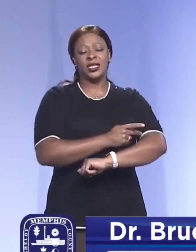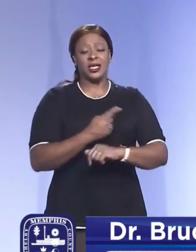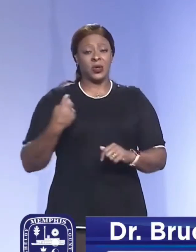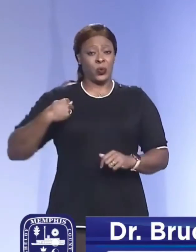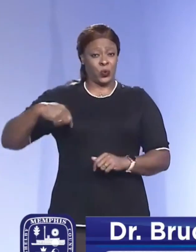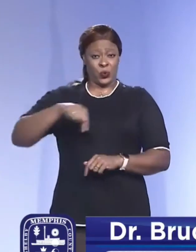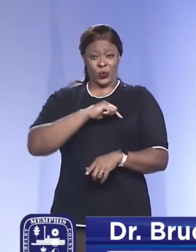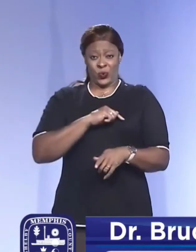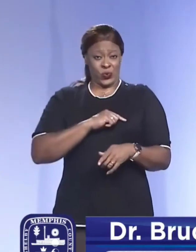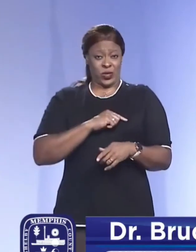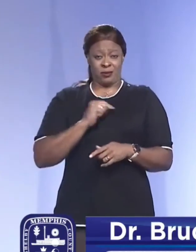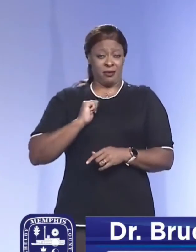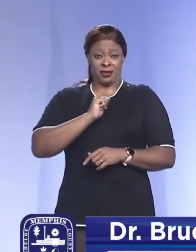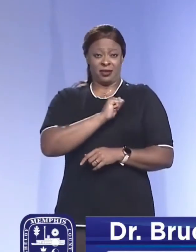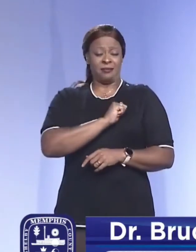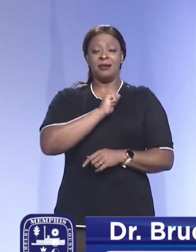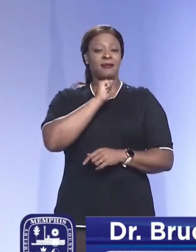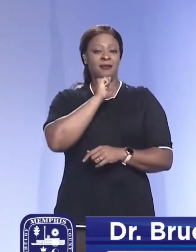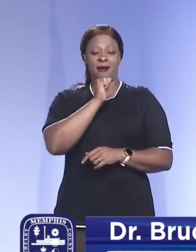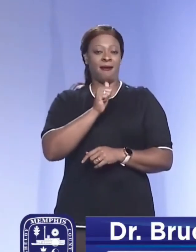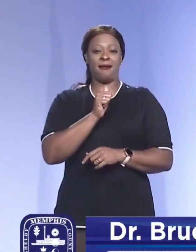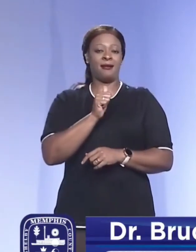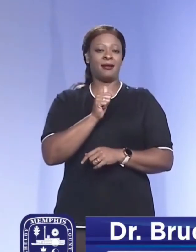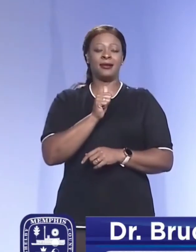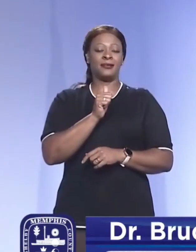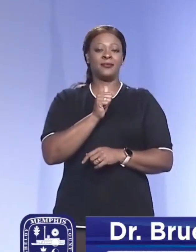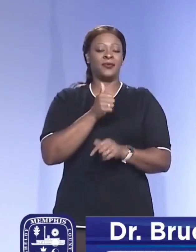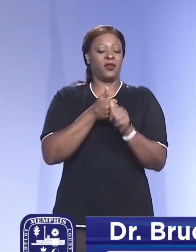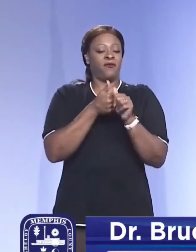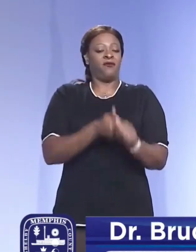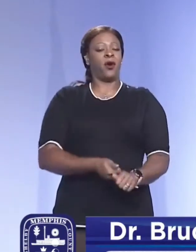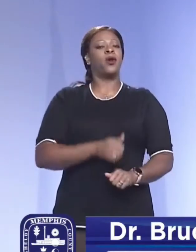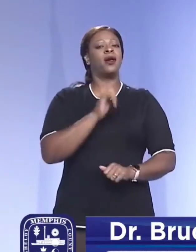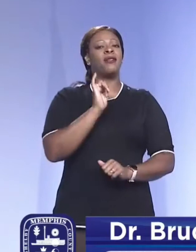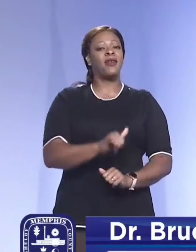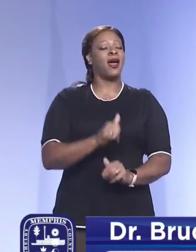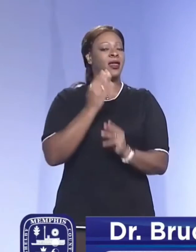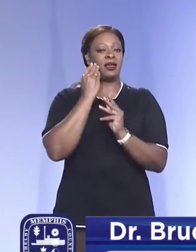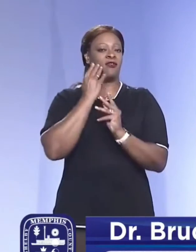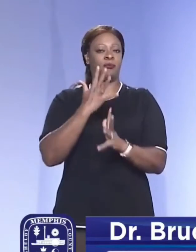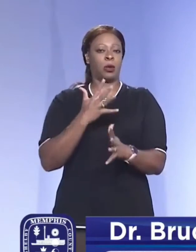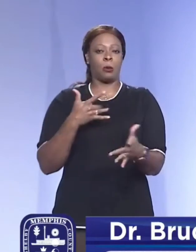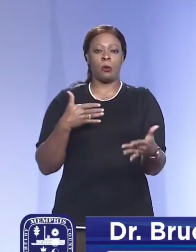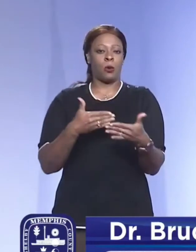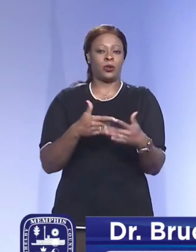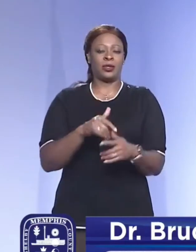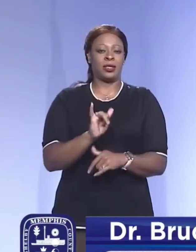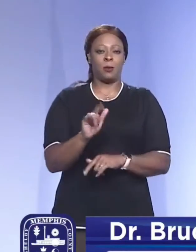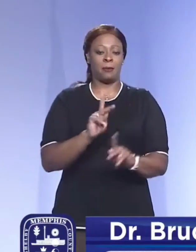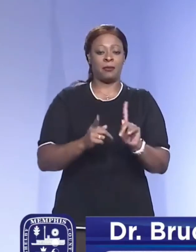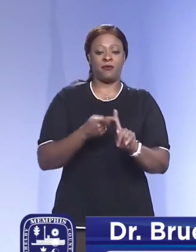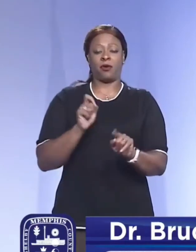ourselves do not follow that information closely,